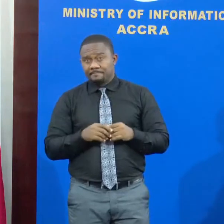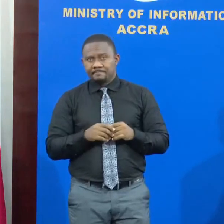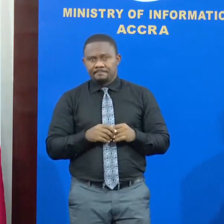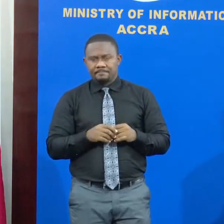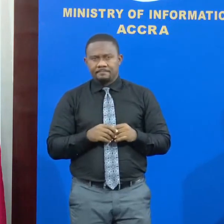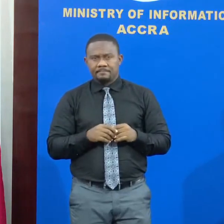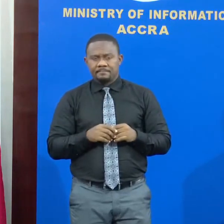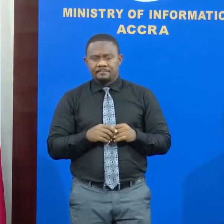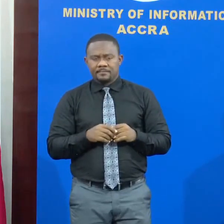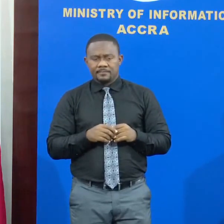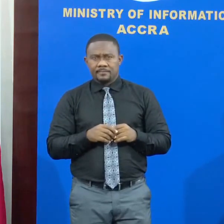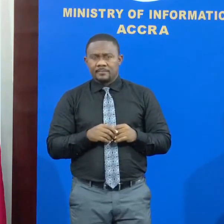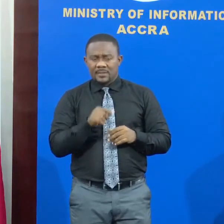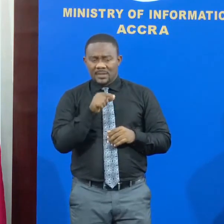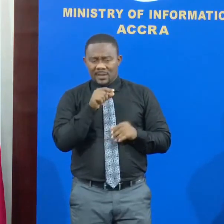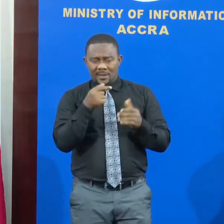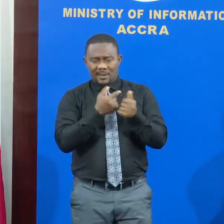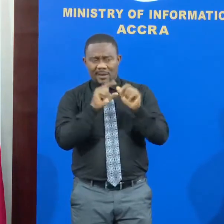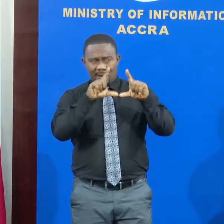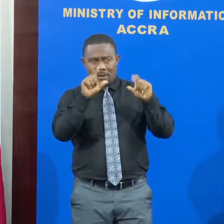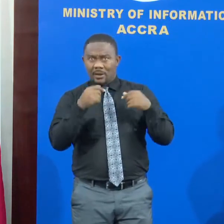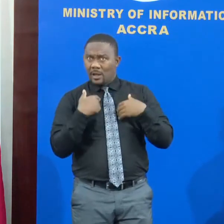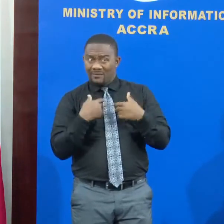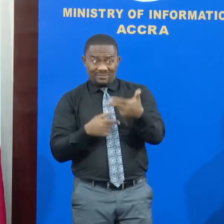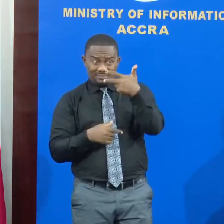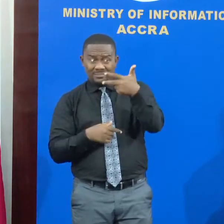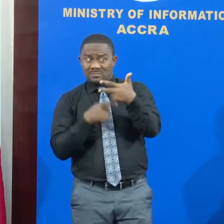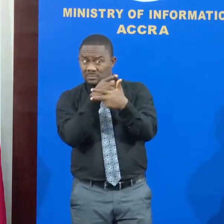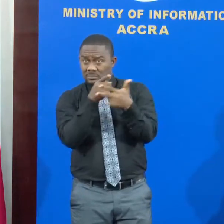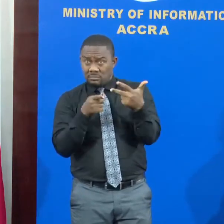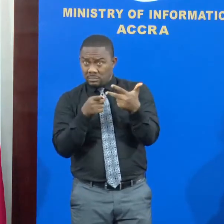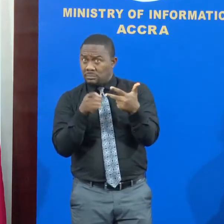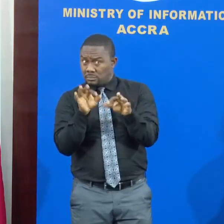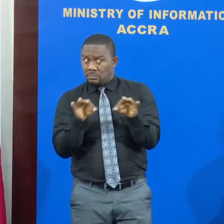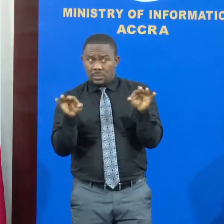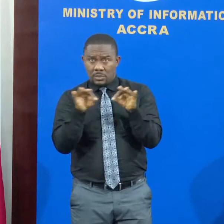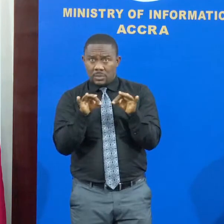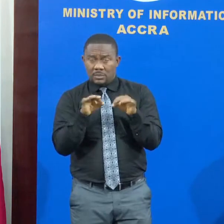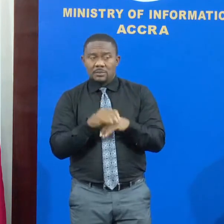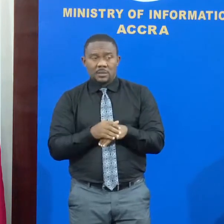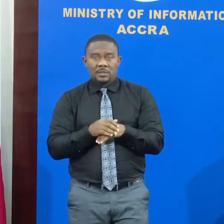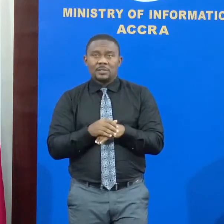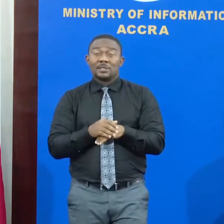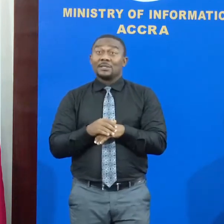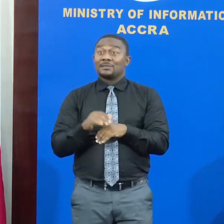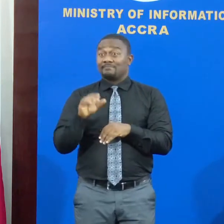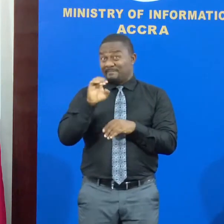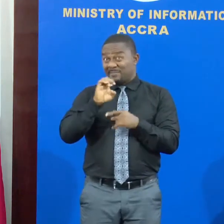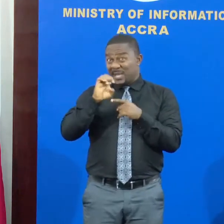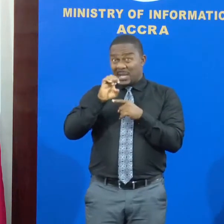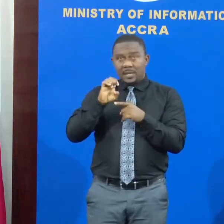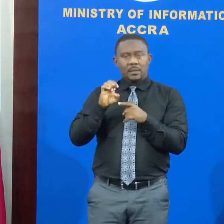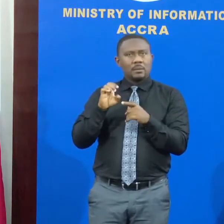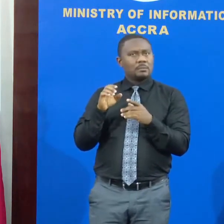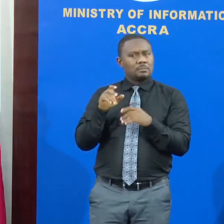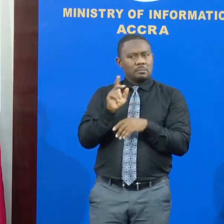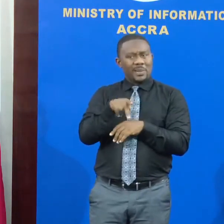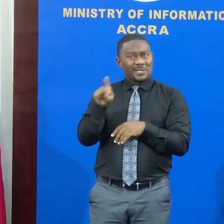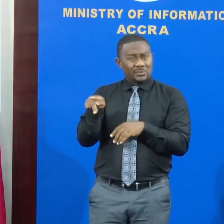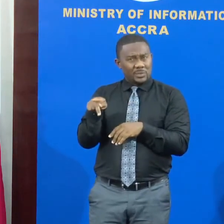three secure identity profiles, and one of them is an electronic passport, an e-passport, which contains a collection